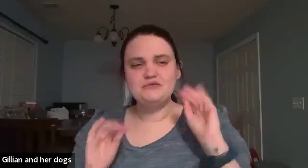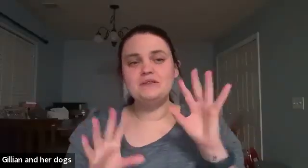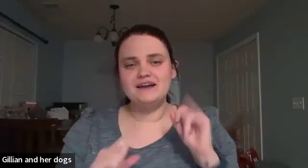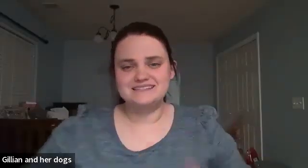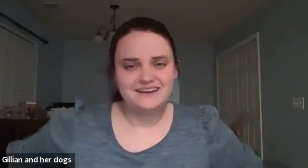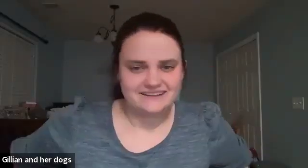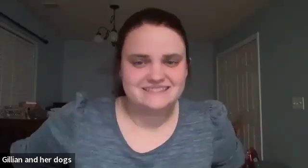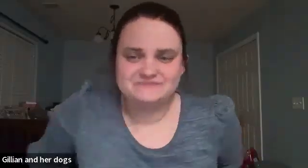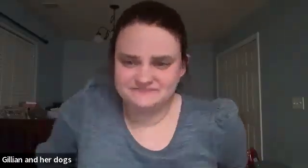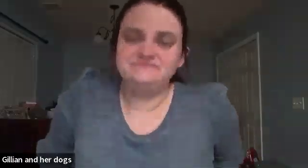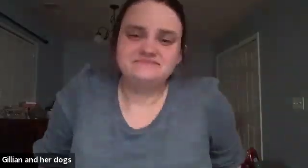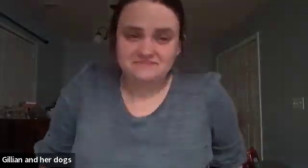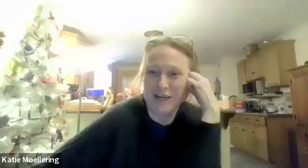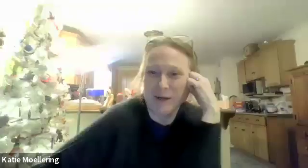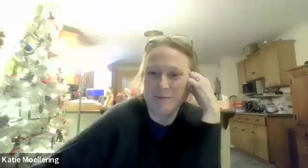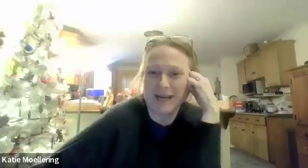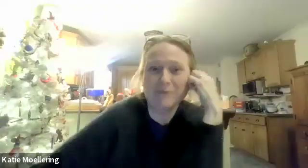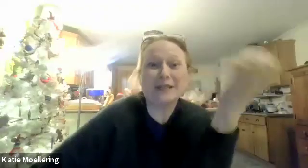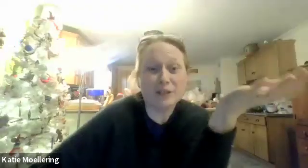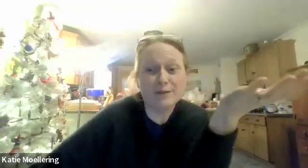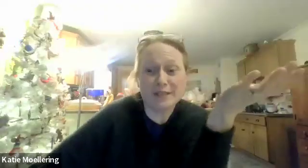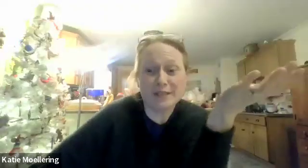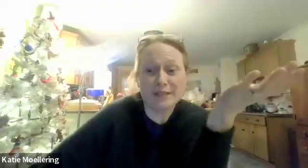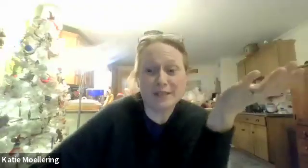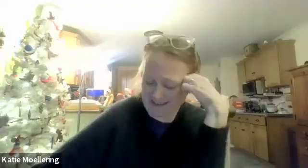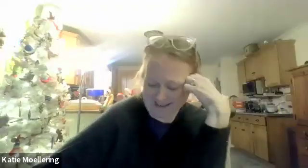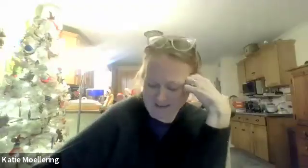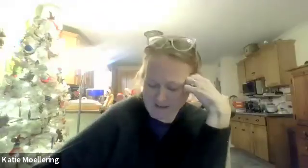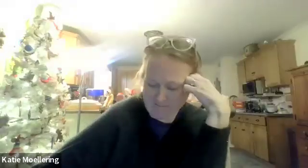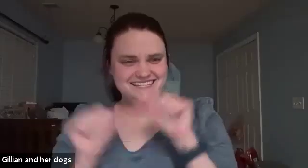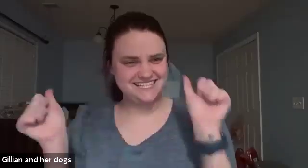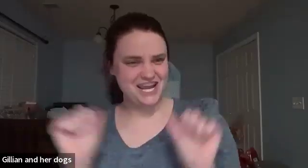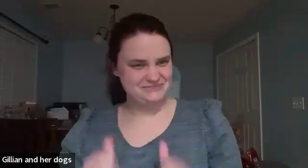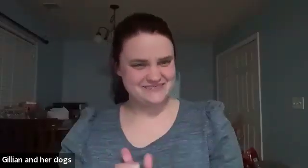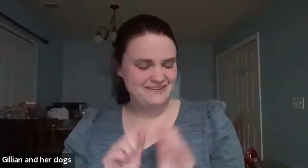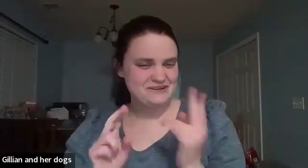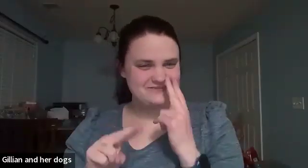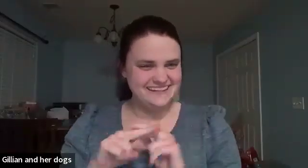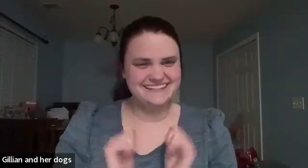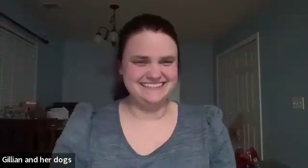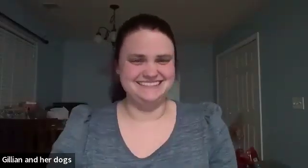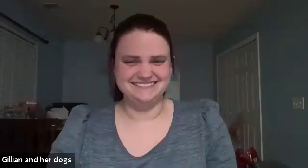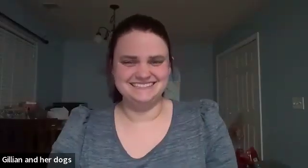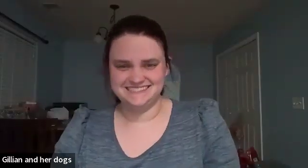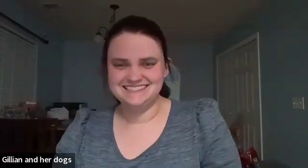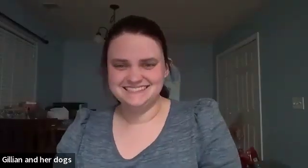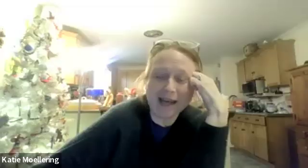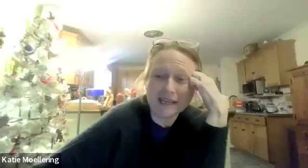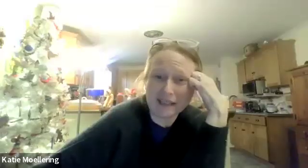I mean, I think it's great. And we did new stuff. Yes, the shapes. Always So fun. yeah. I can't think